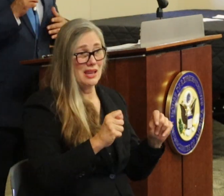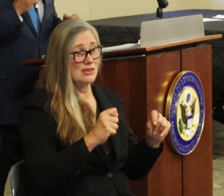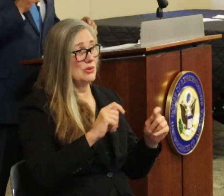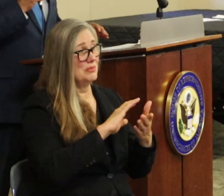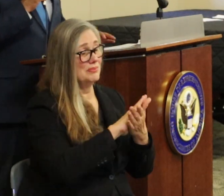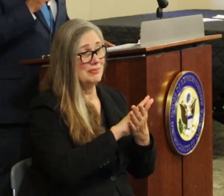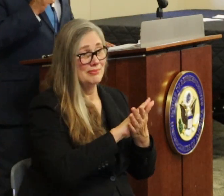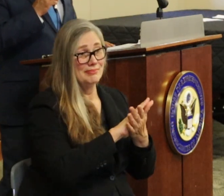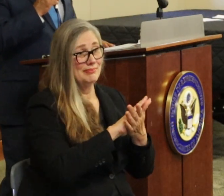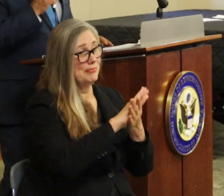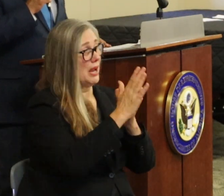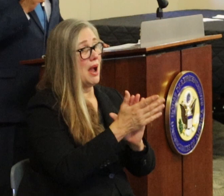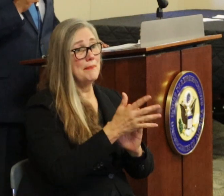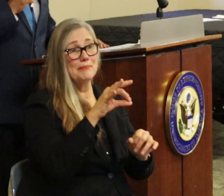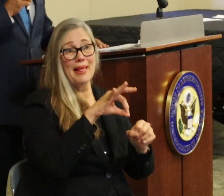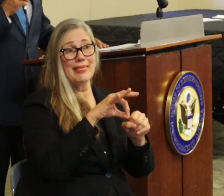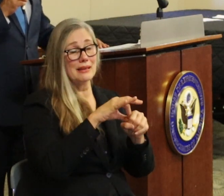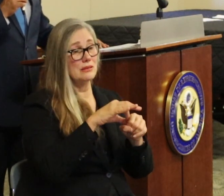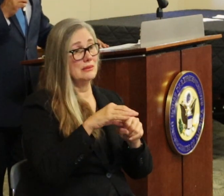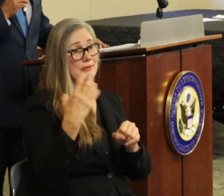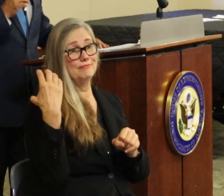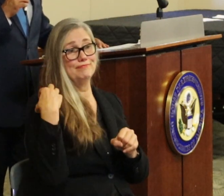them. And so